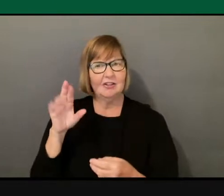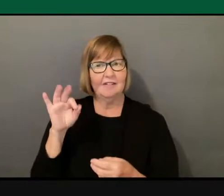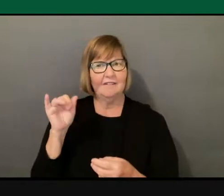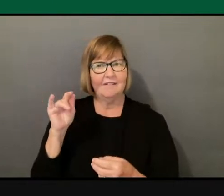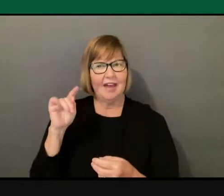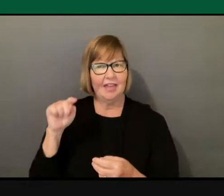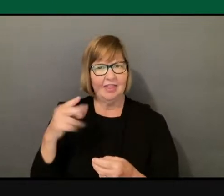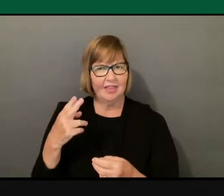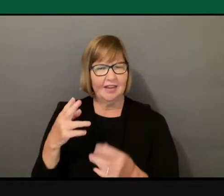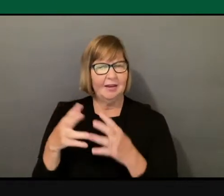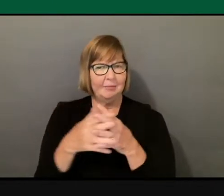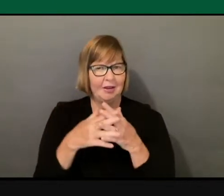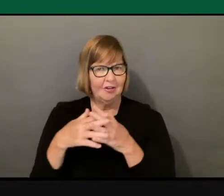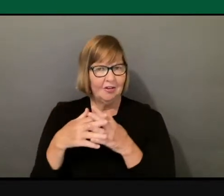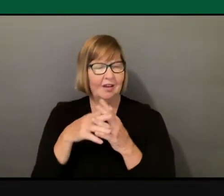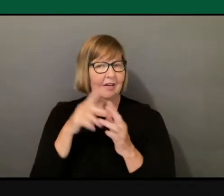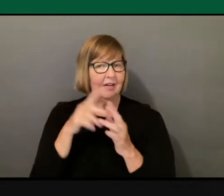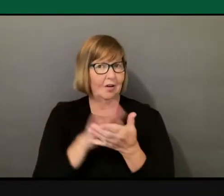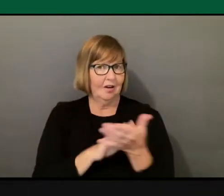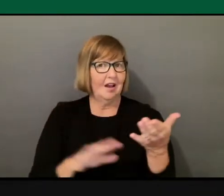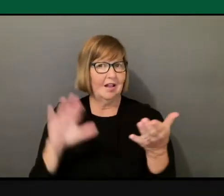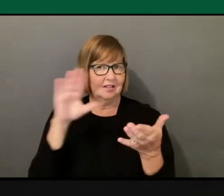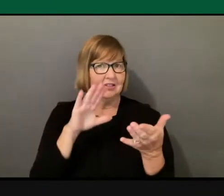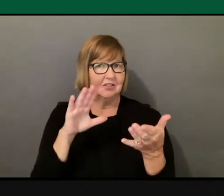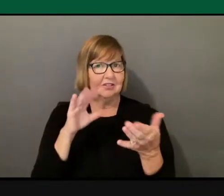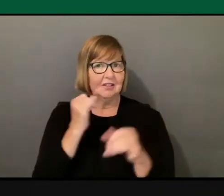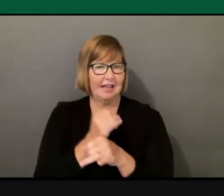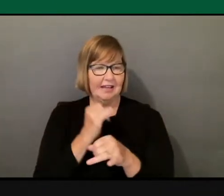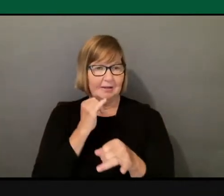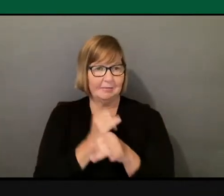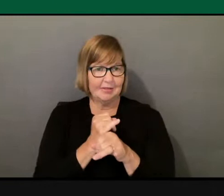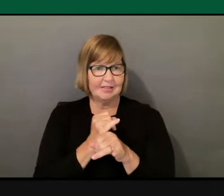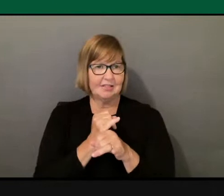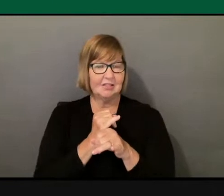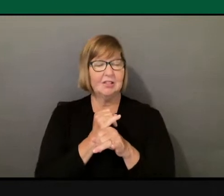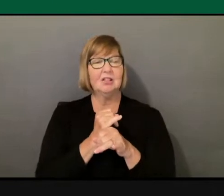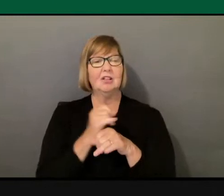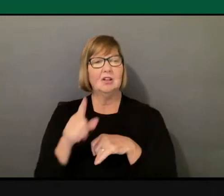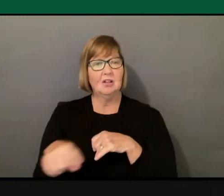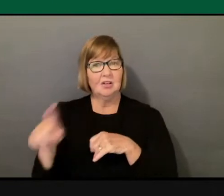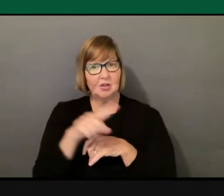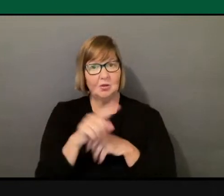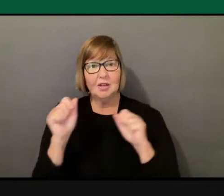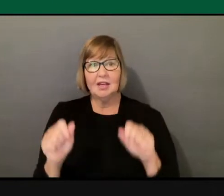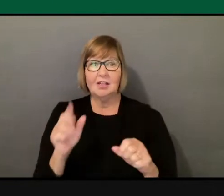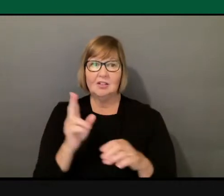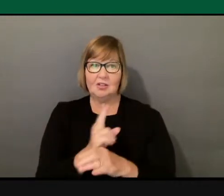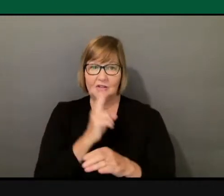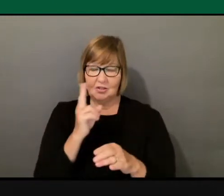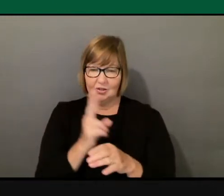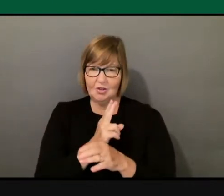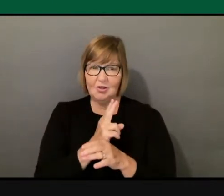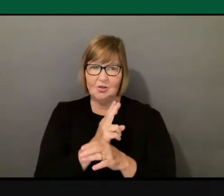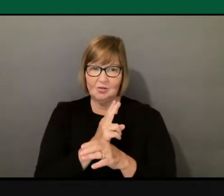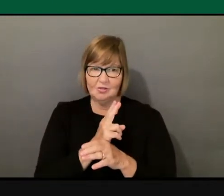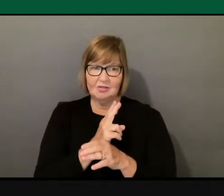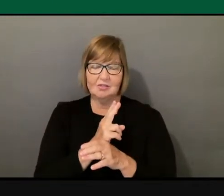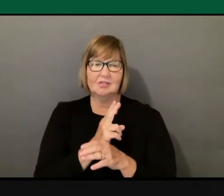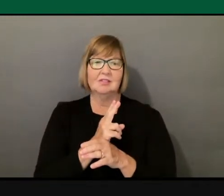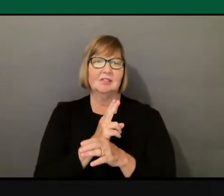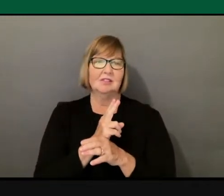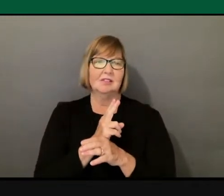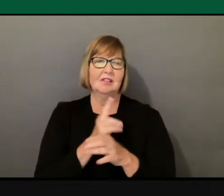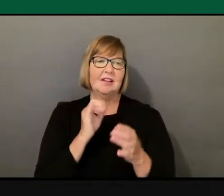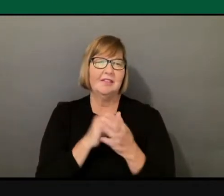college campuses. And it's something that you can use to build, to bring, and I think it is important,